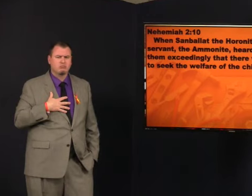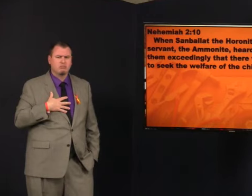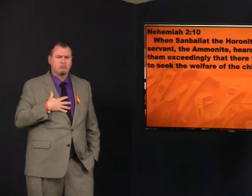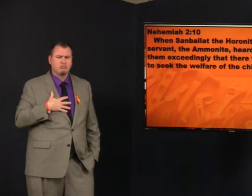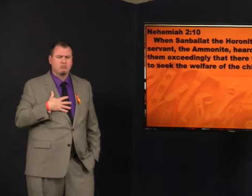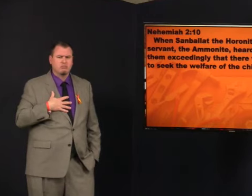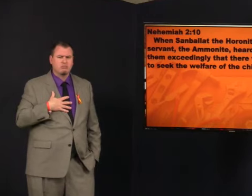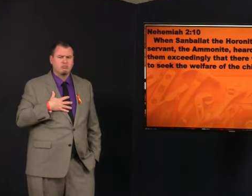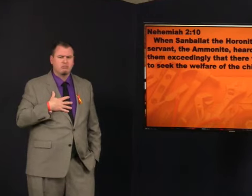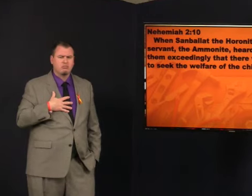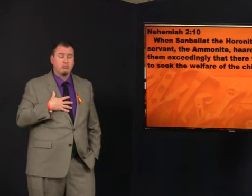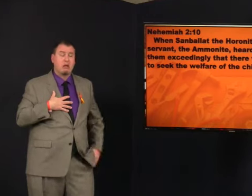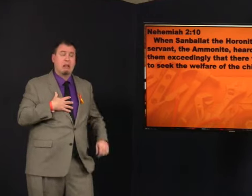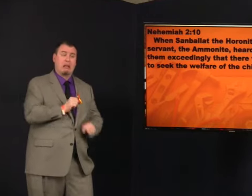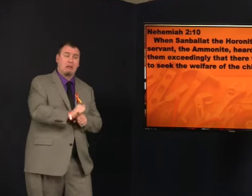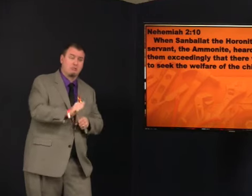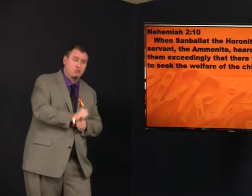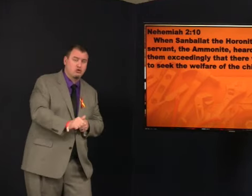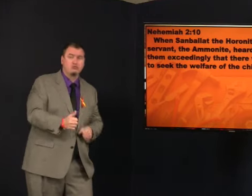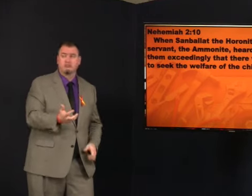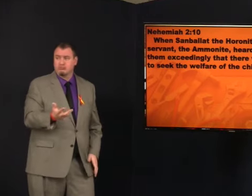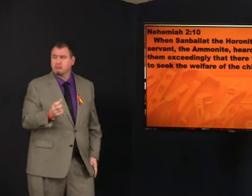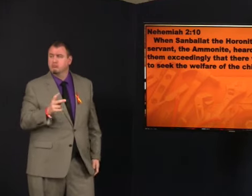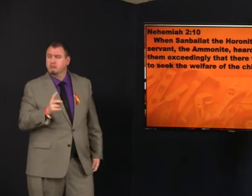of Israel. Why would they be upset?